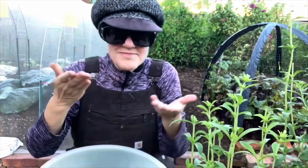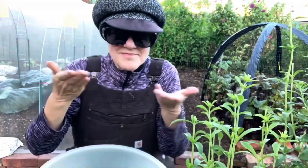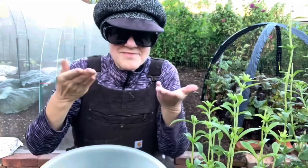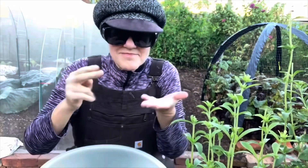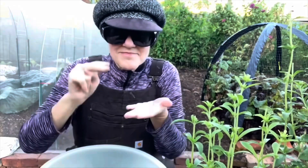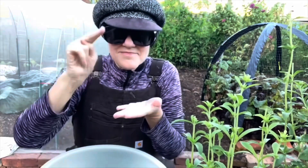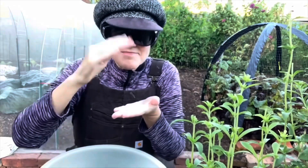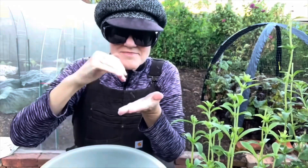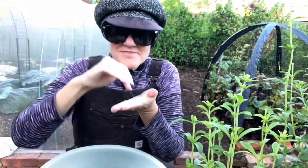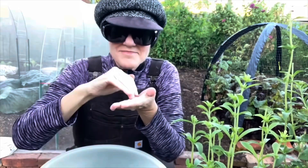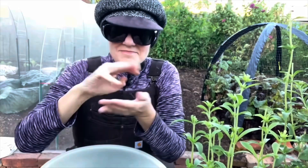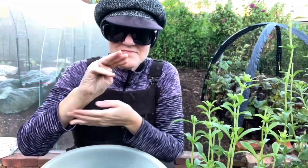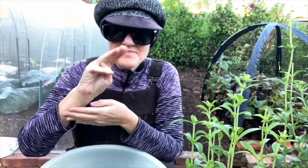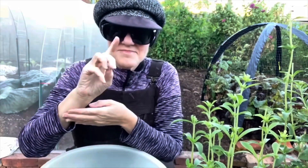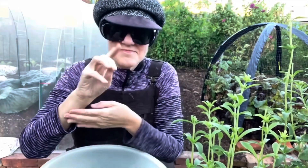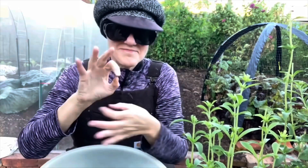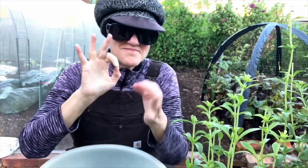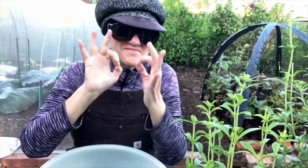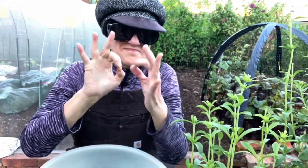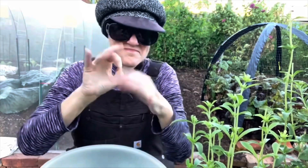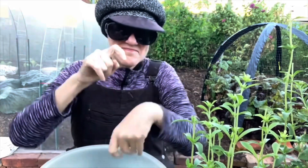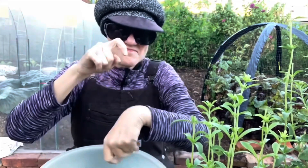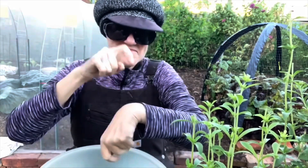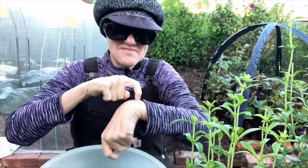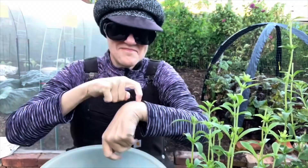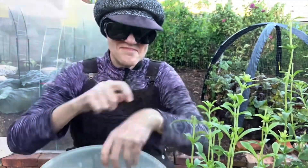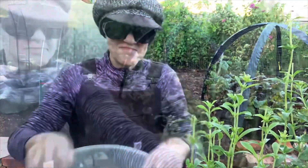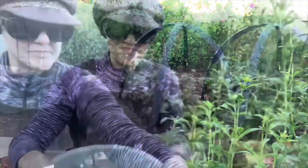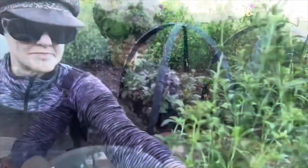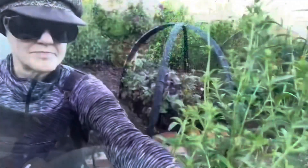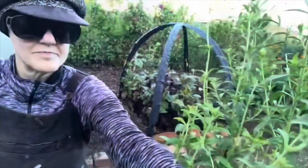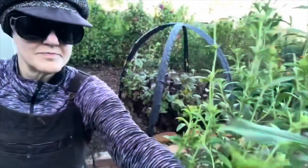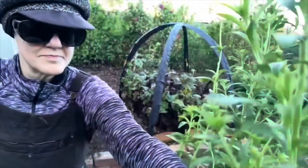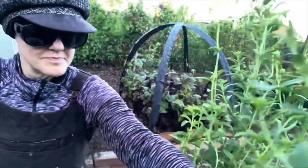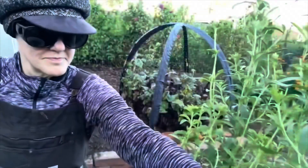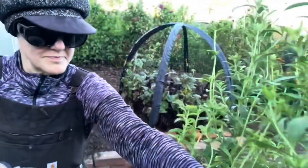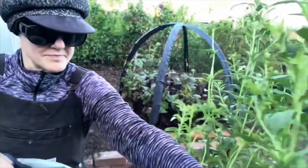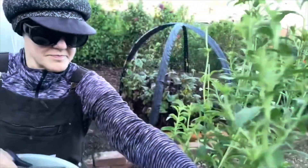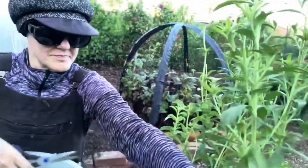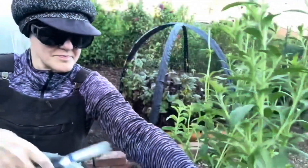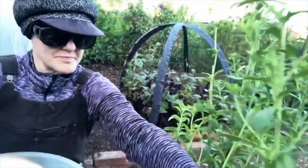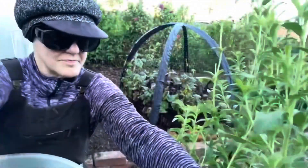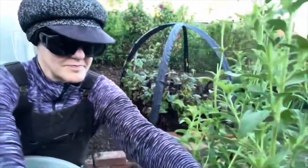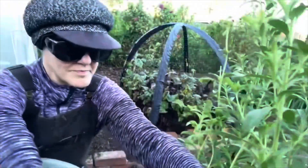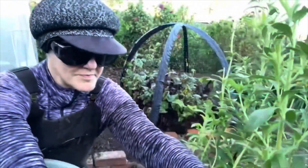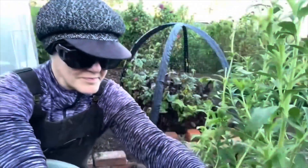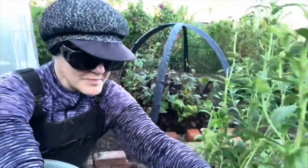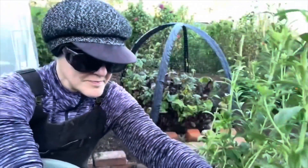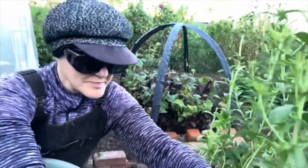Early October here in north central Maryland is the perfect time to harvest.